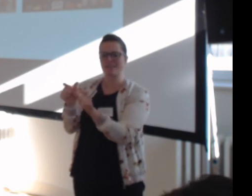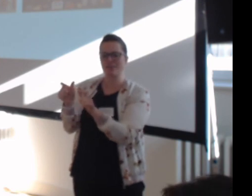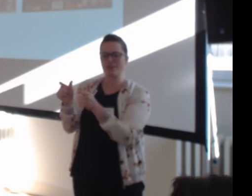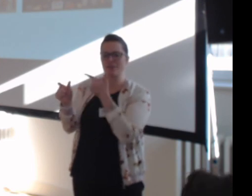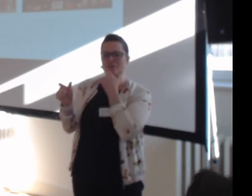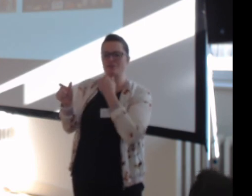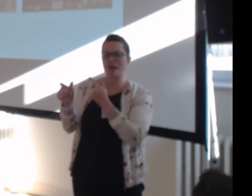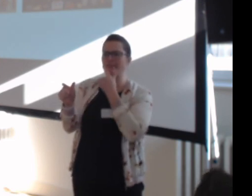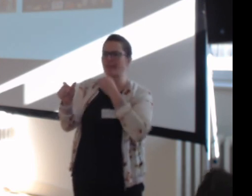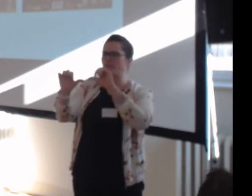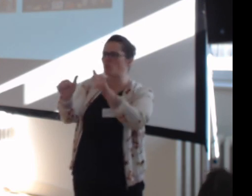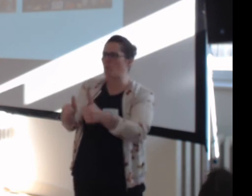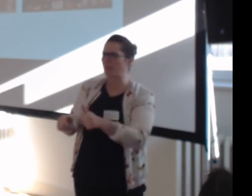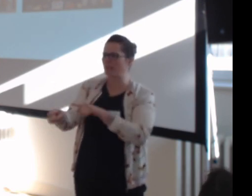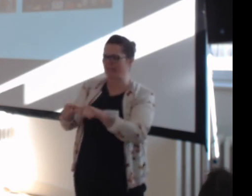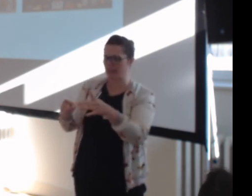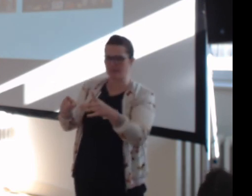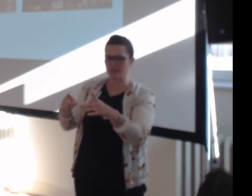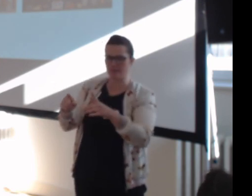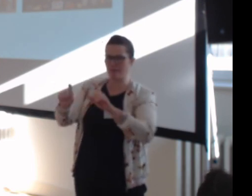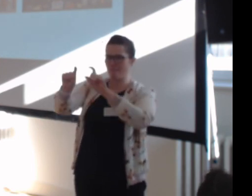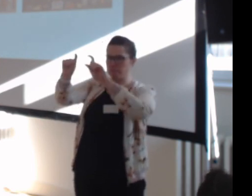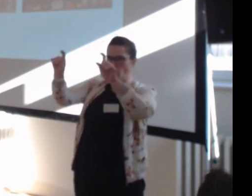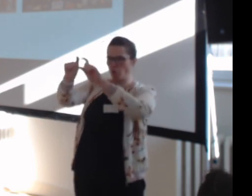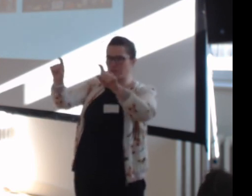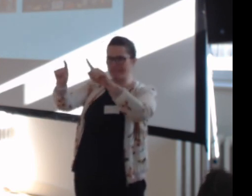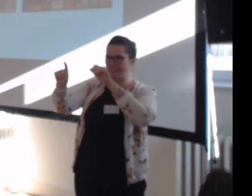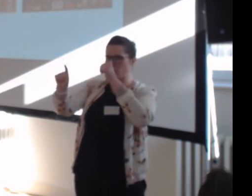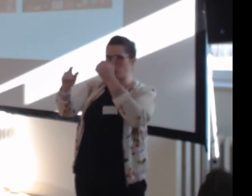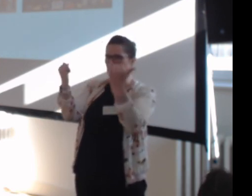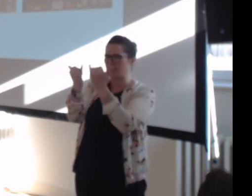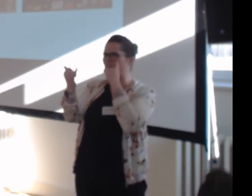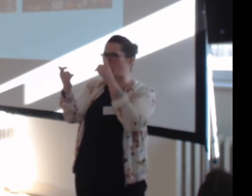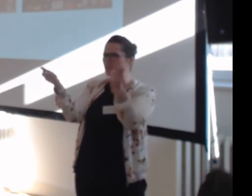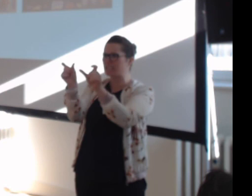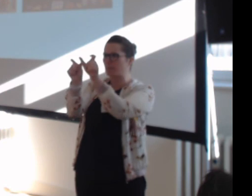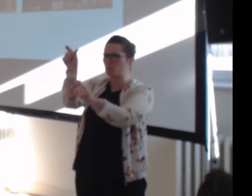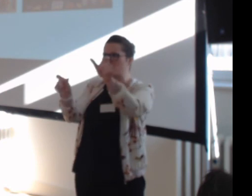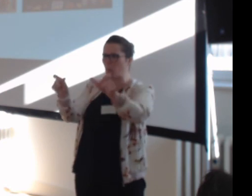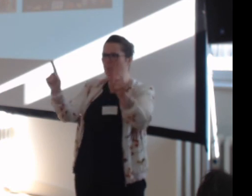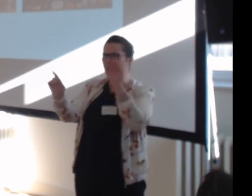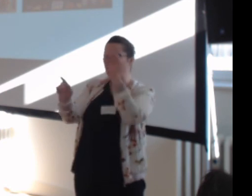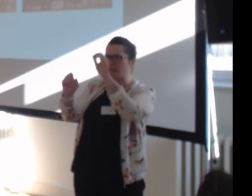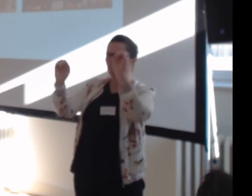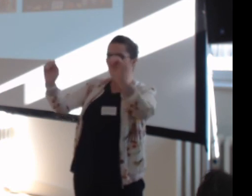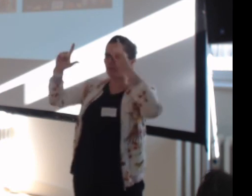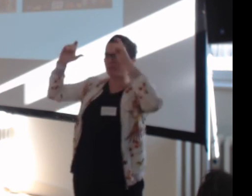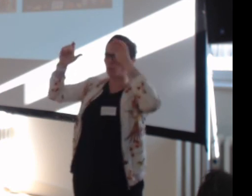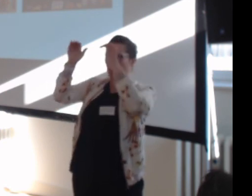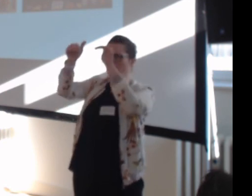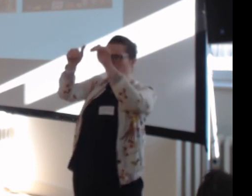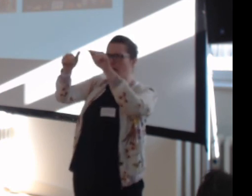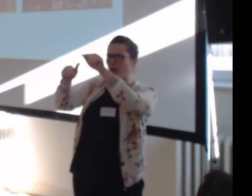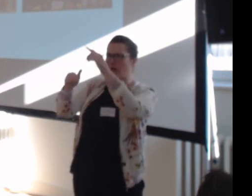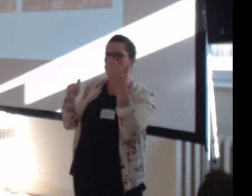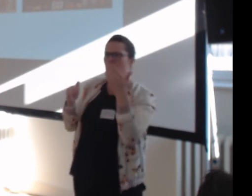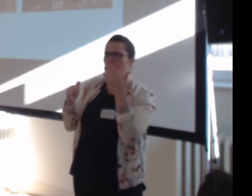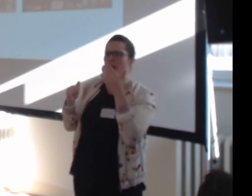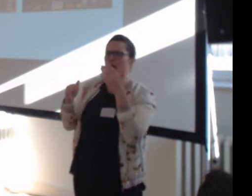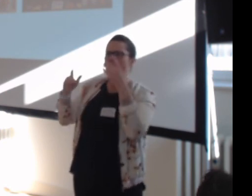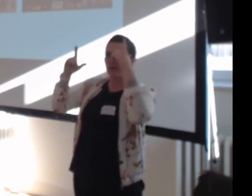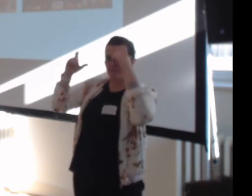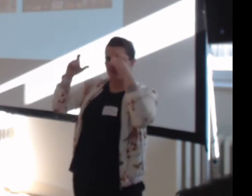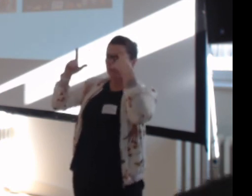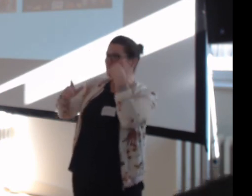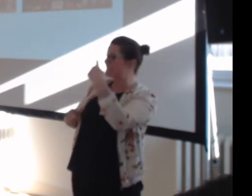we discussed about it, and we could change the font, but in the template you couldn't insert pictures. But you see this